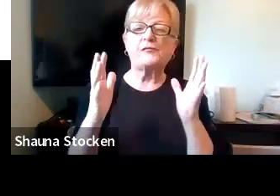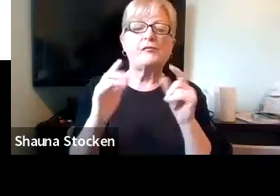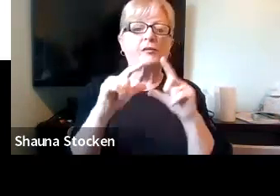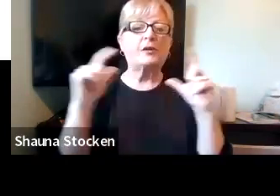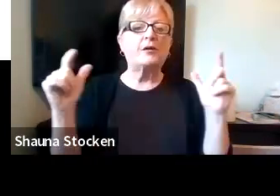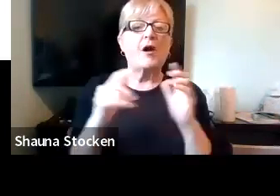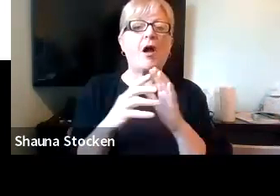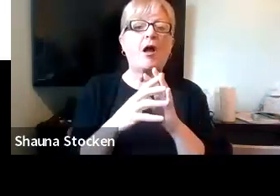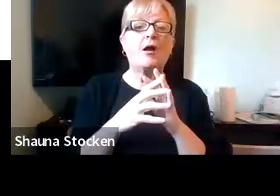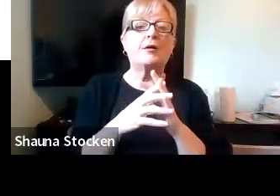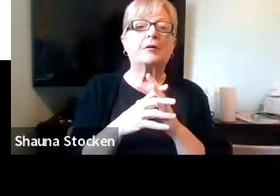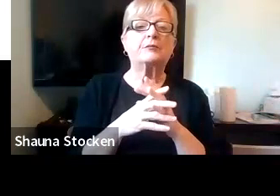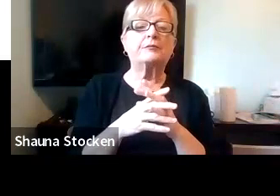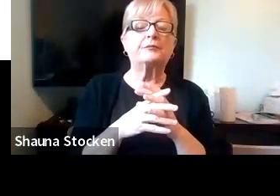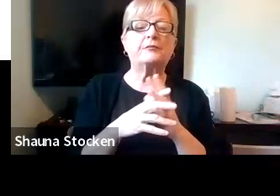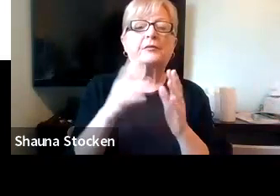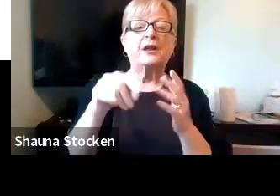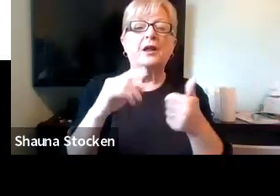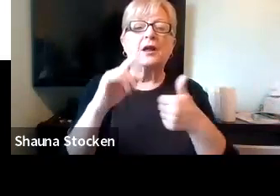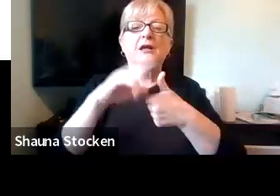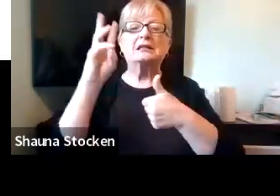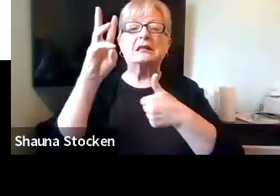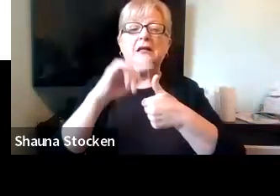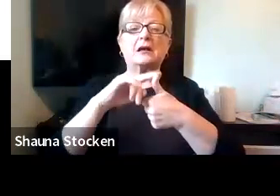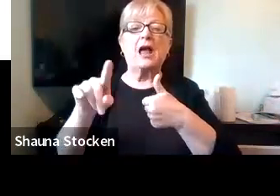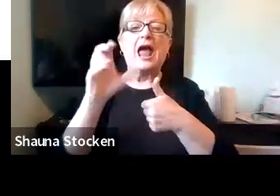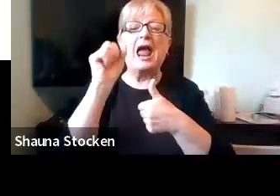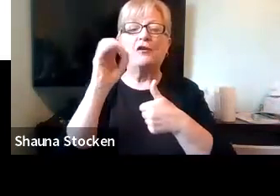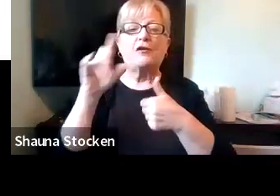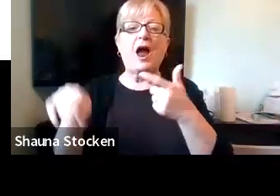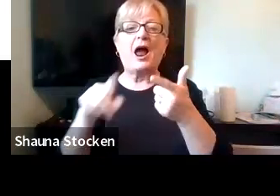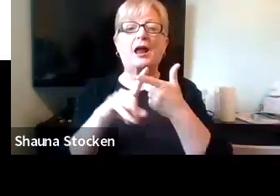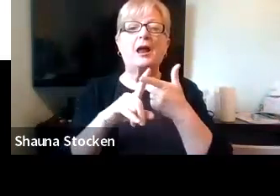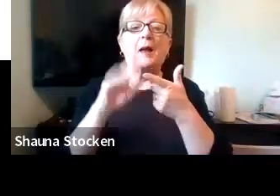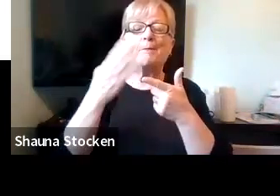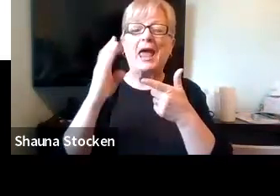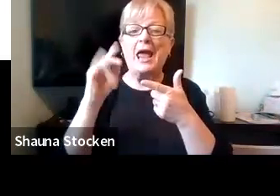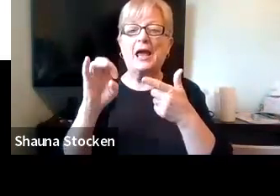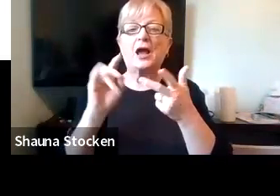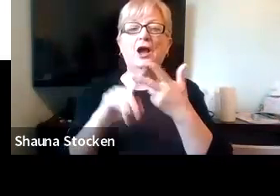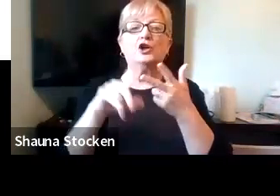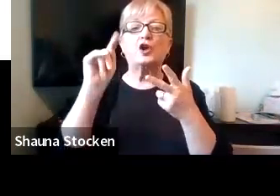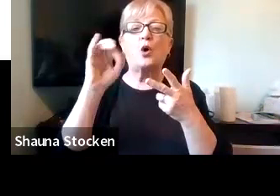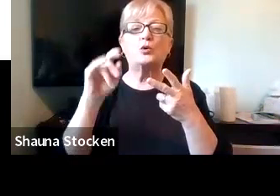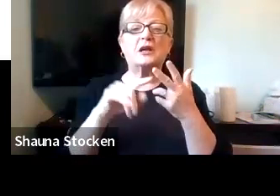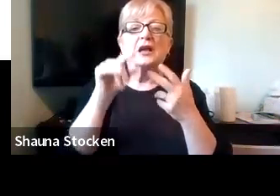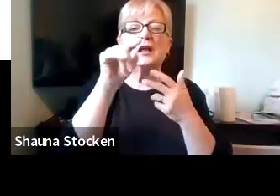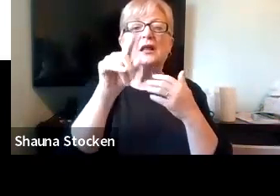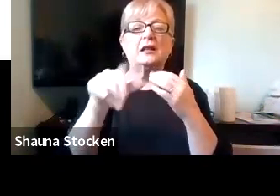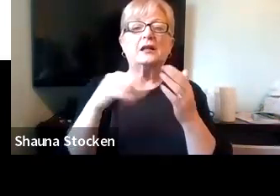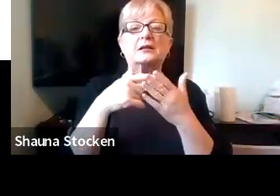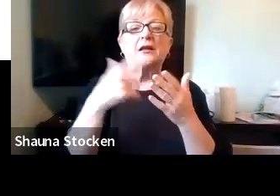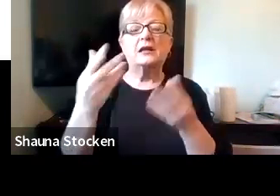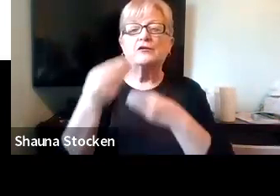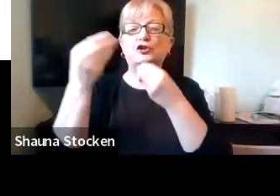Space. Actually has Play 6 keyboard. modes, so you can air fry, bake, broil, toast, and so much more. Toval will actually send you chef quality meals to your door every